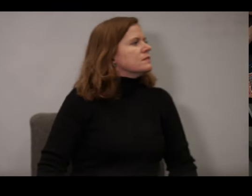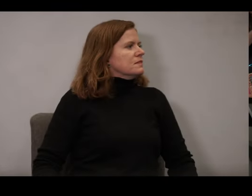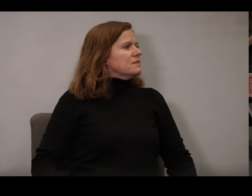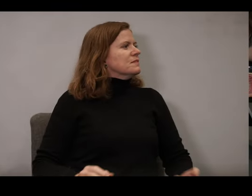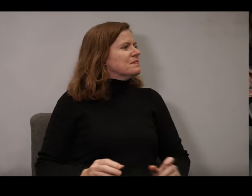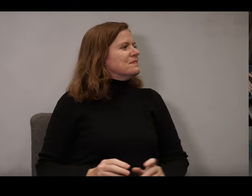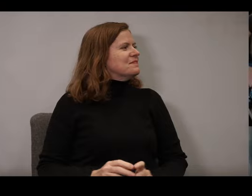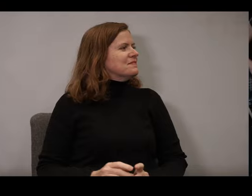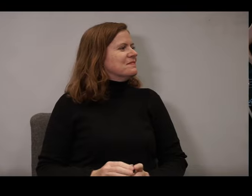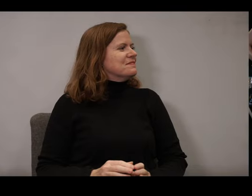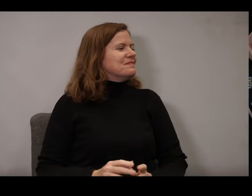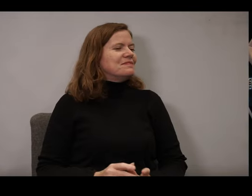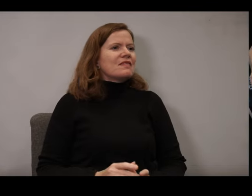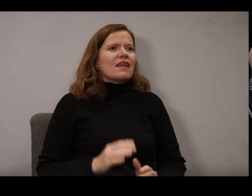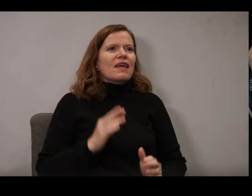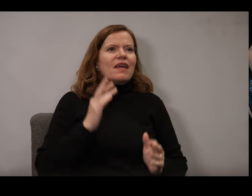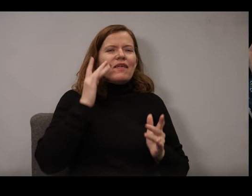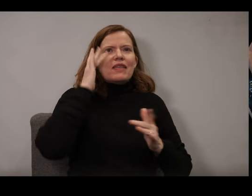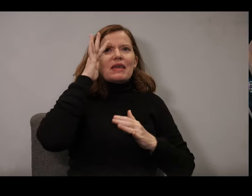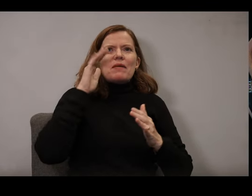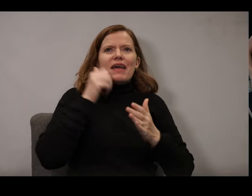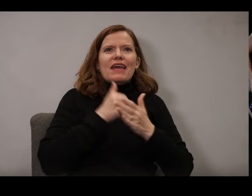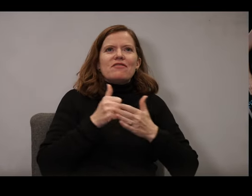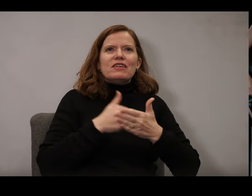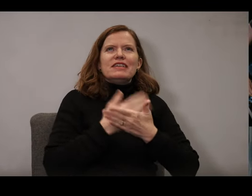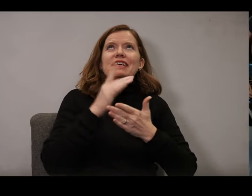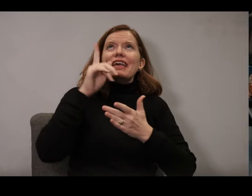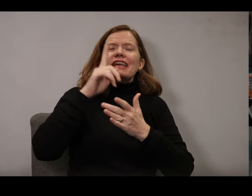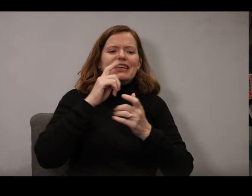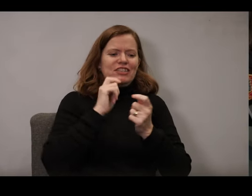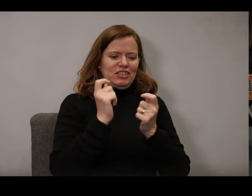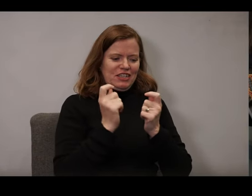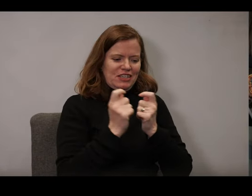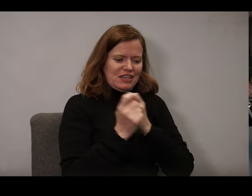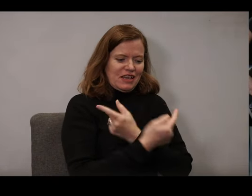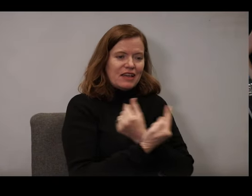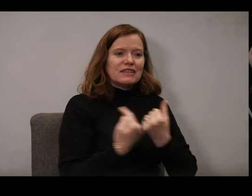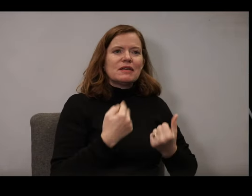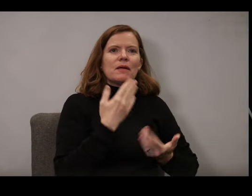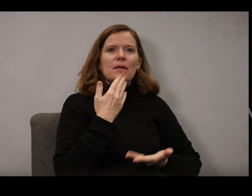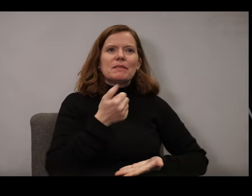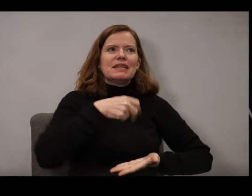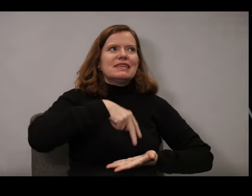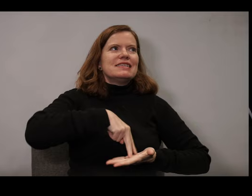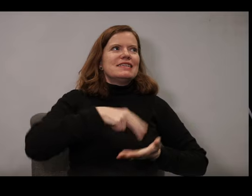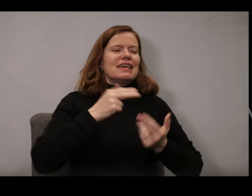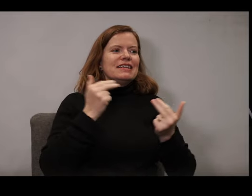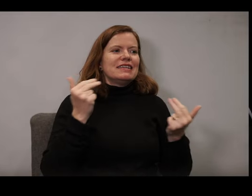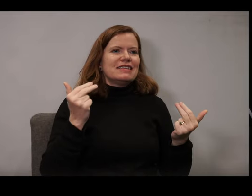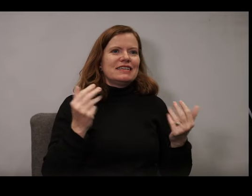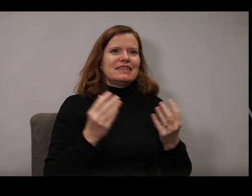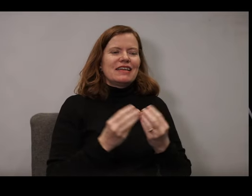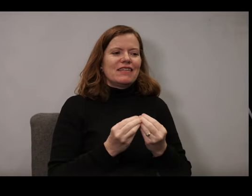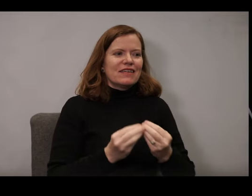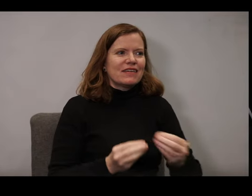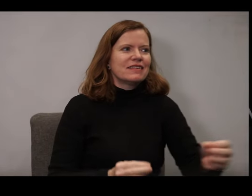he's day by day transforming us and renewing us. Let's stand and let's sing praises to him.